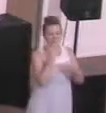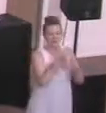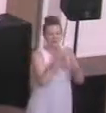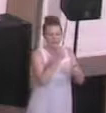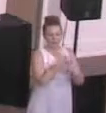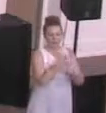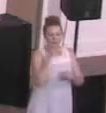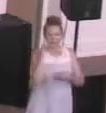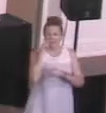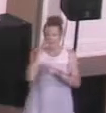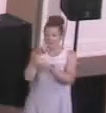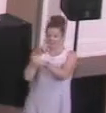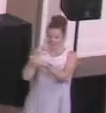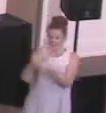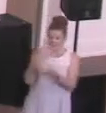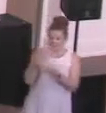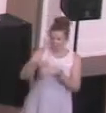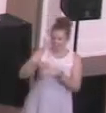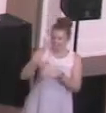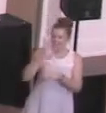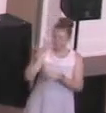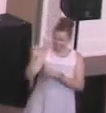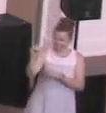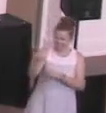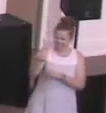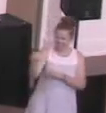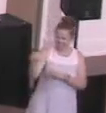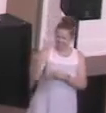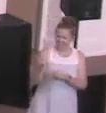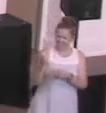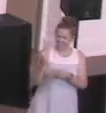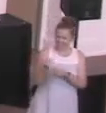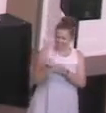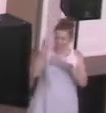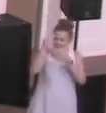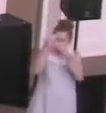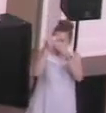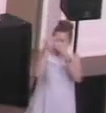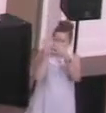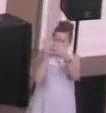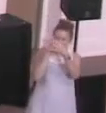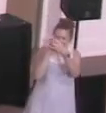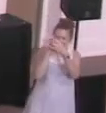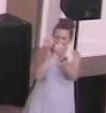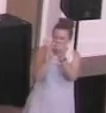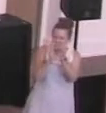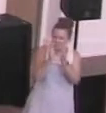Time getting closer to Jesus. How much do you love him tonight?